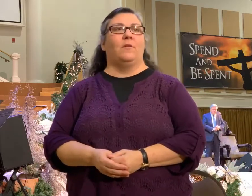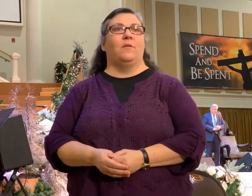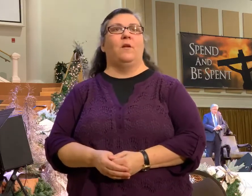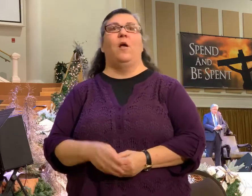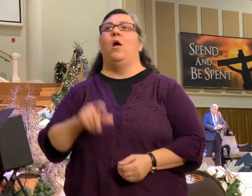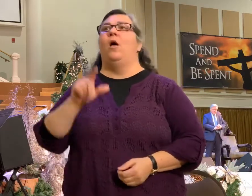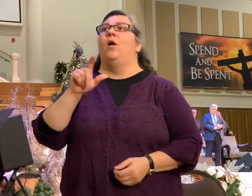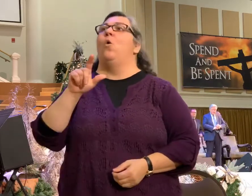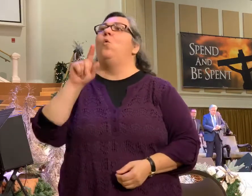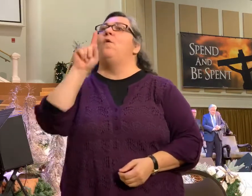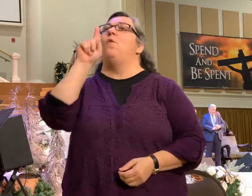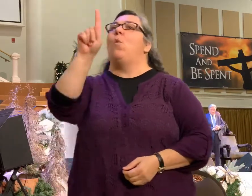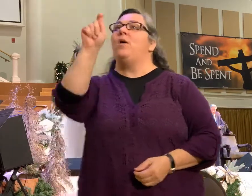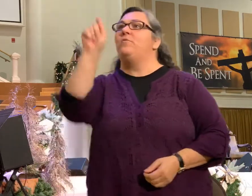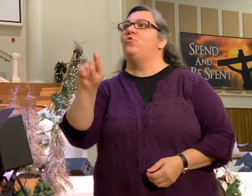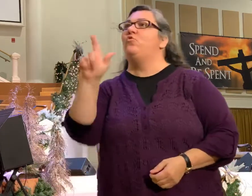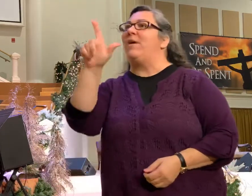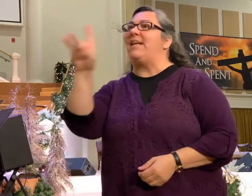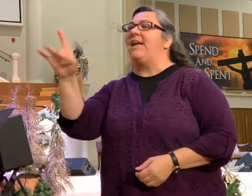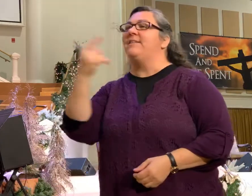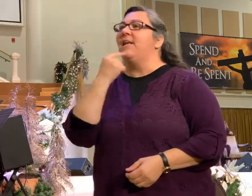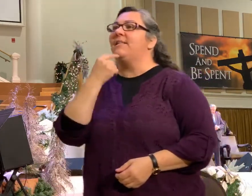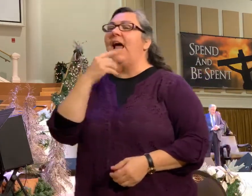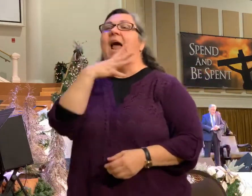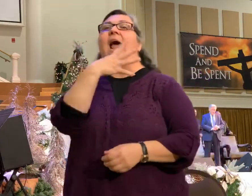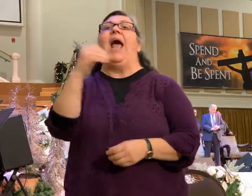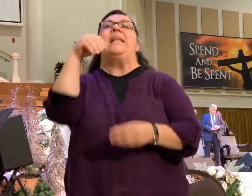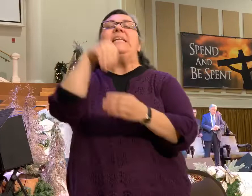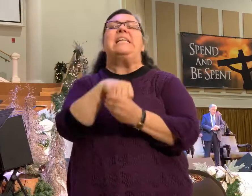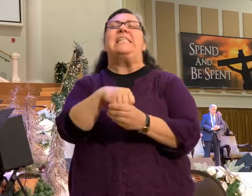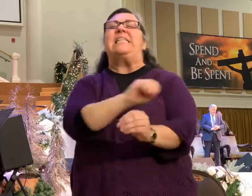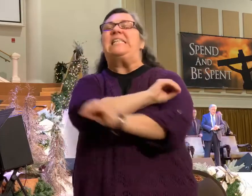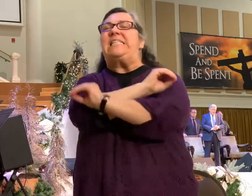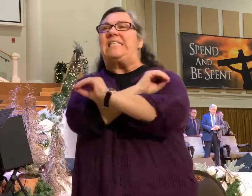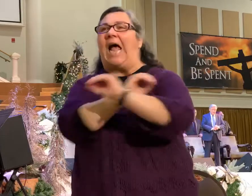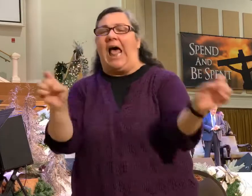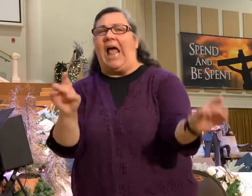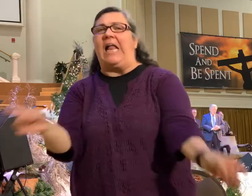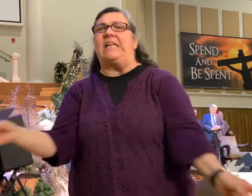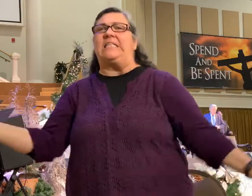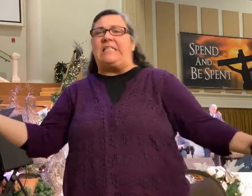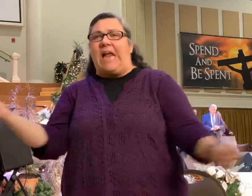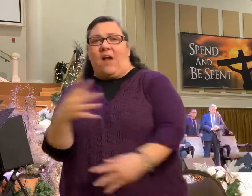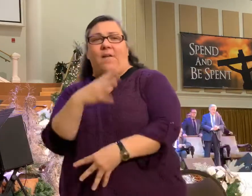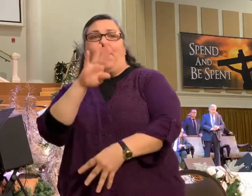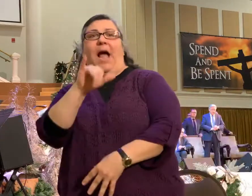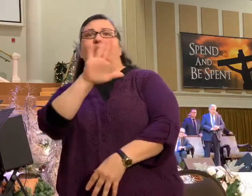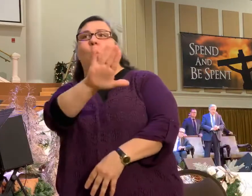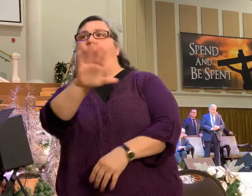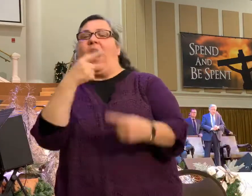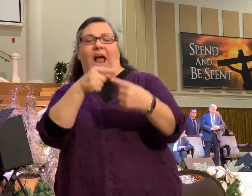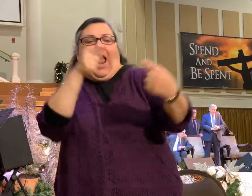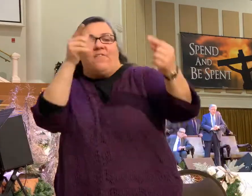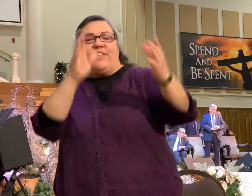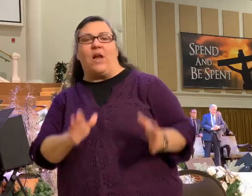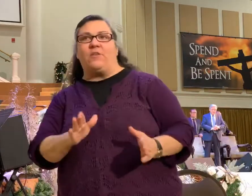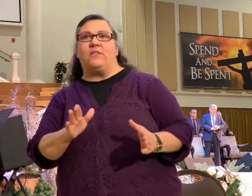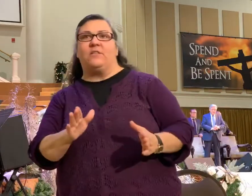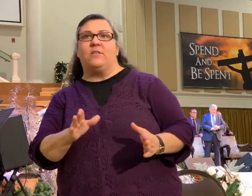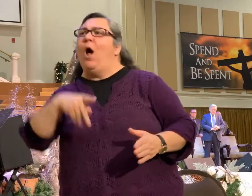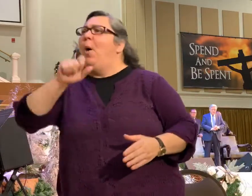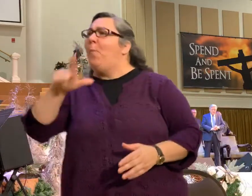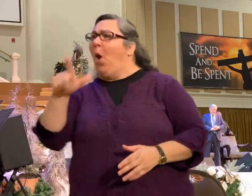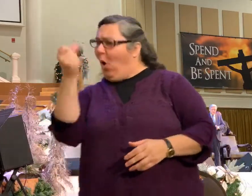Look at 1:28. I love this. And in nothing terrified by your adversaries. He knew about